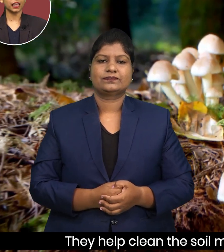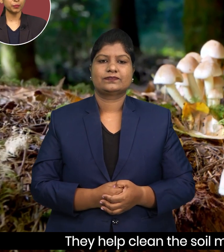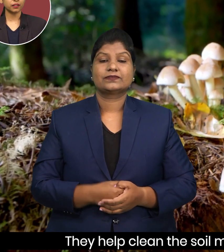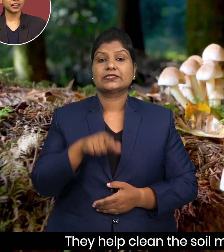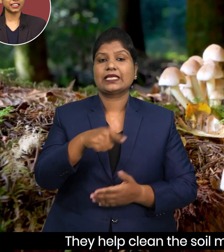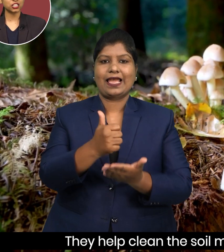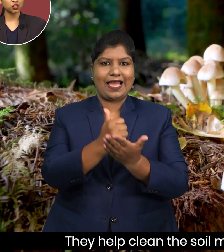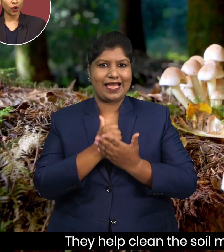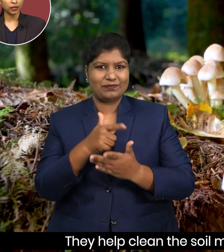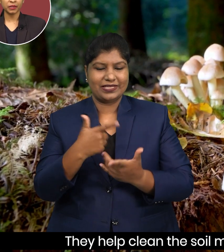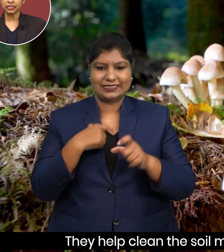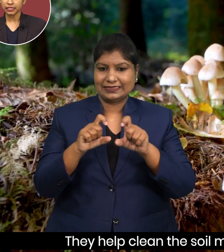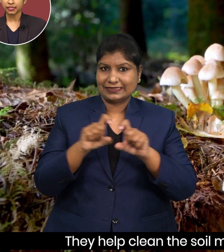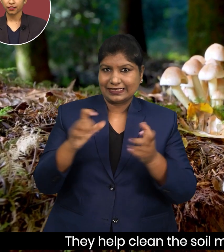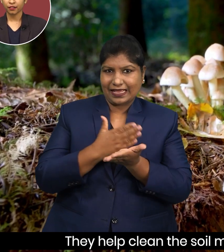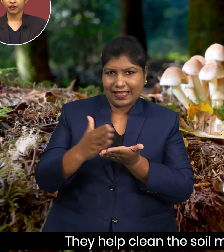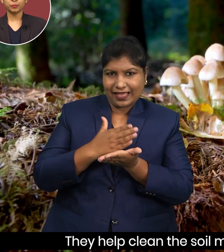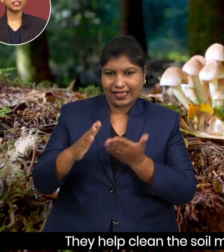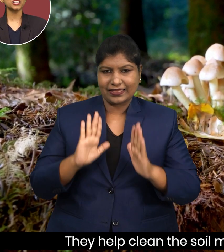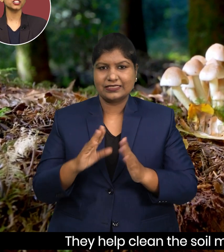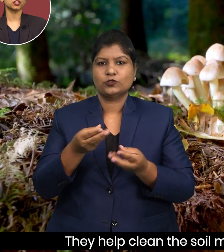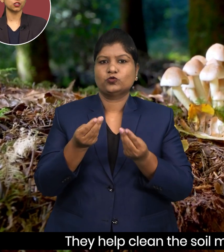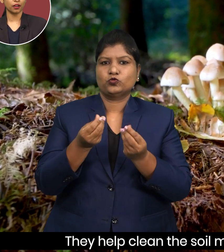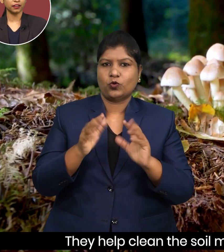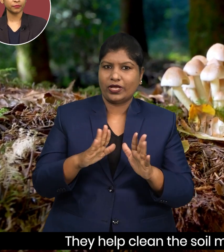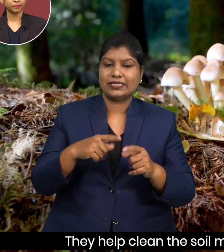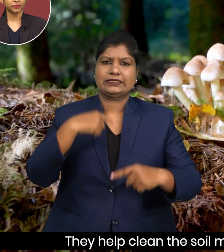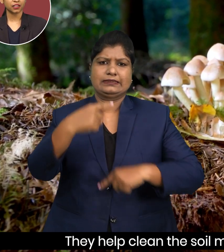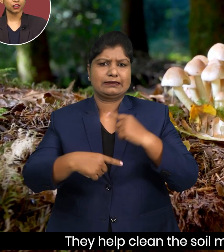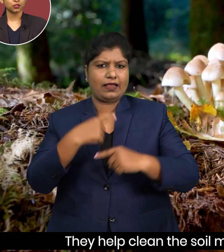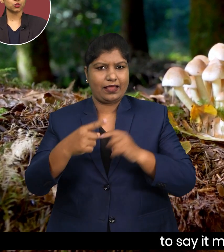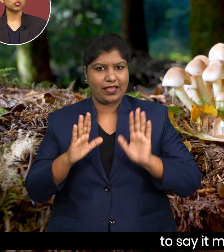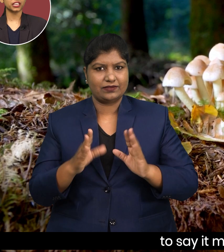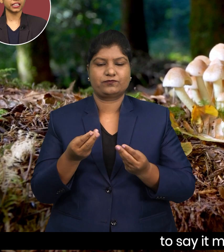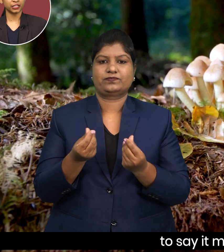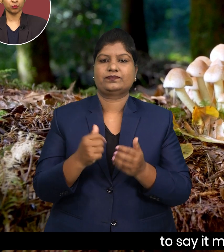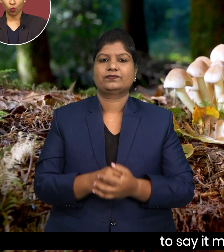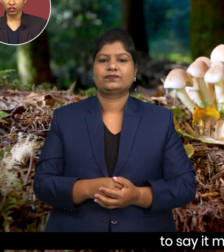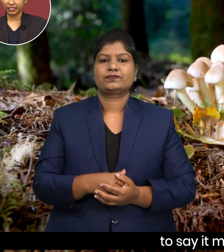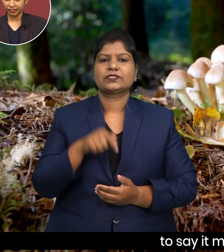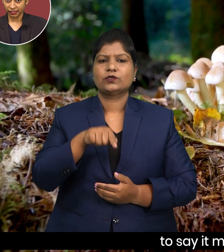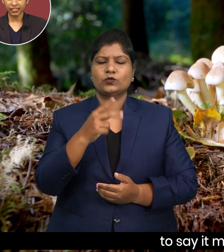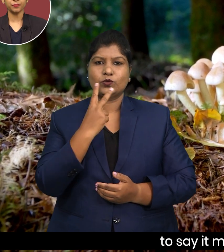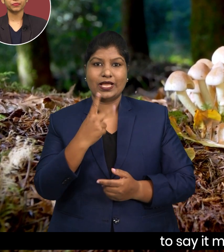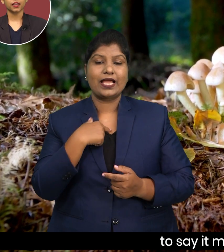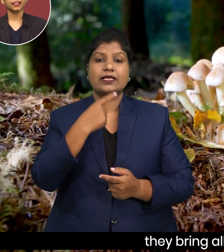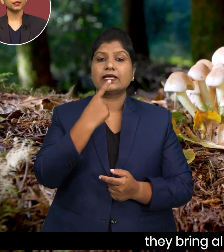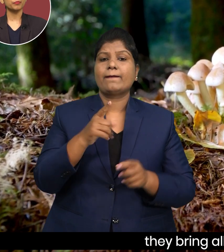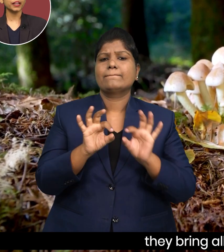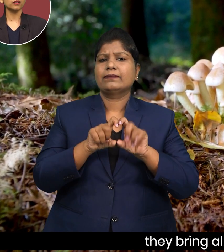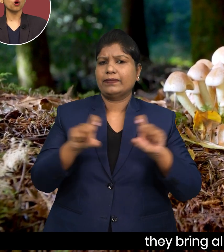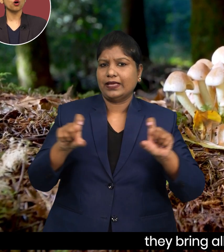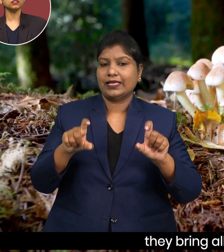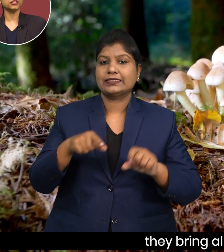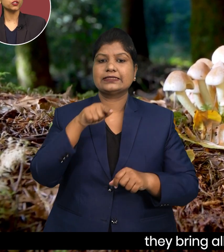They help clean the soil means replenishing the soil. To say it more clearly,